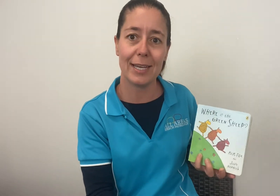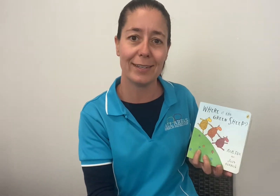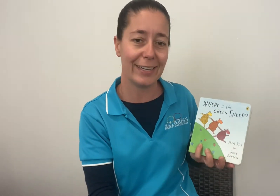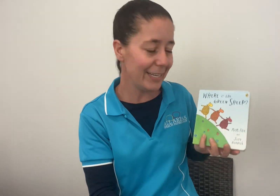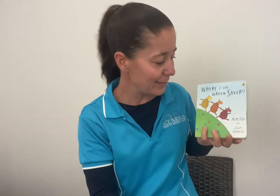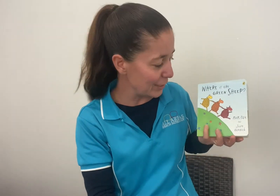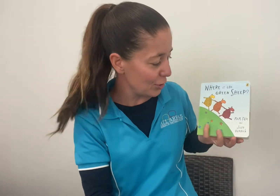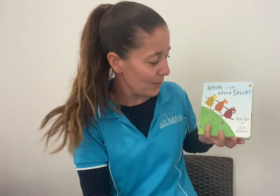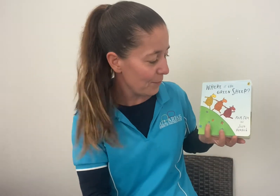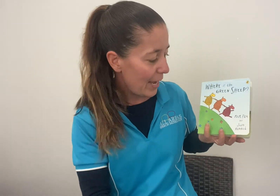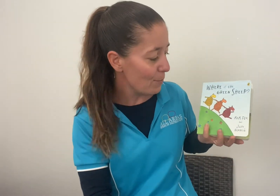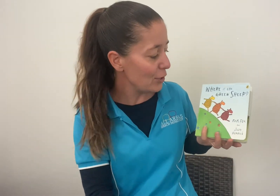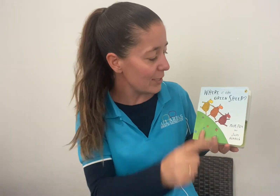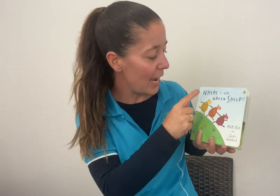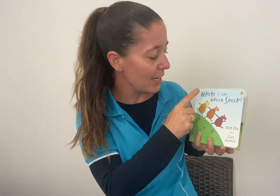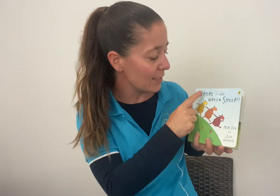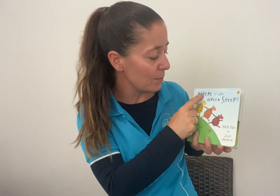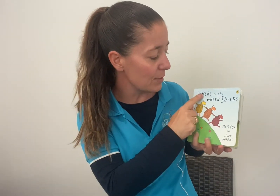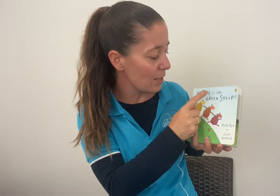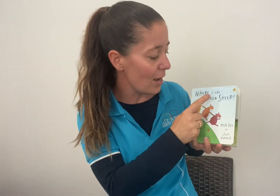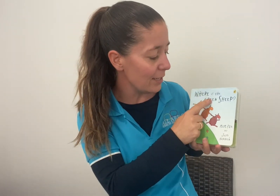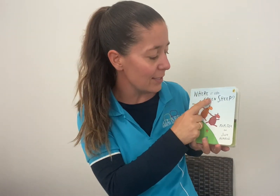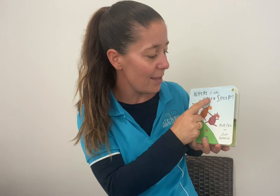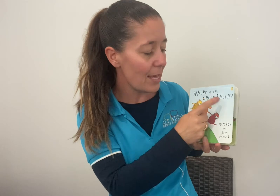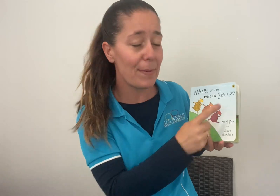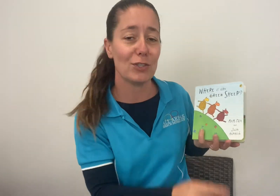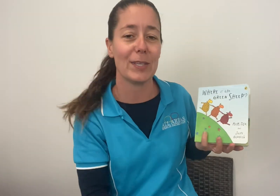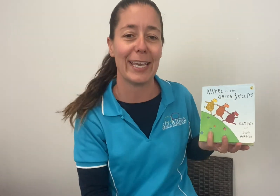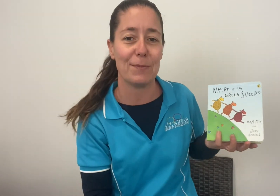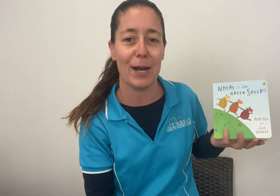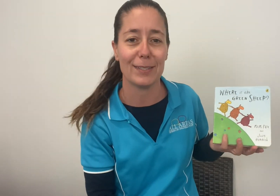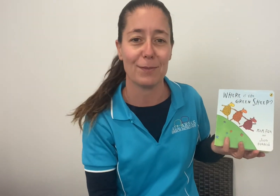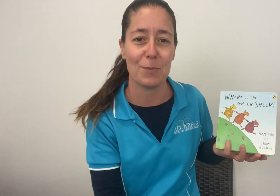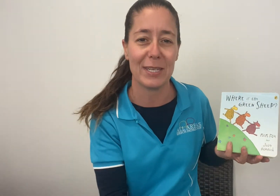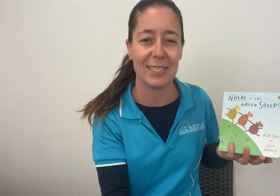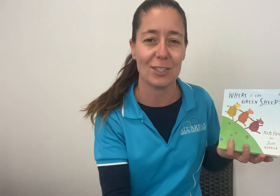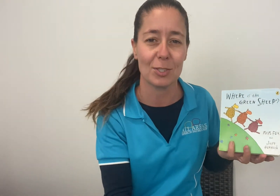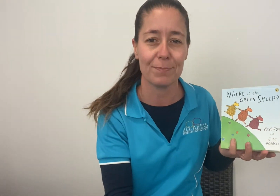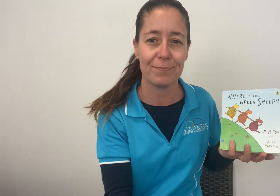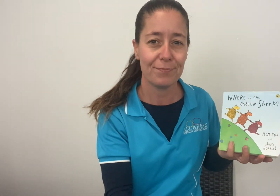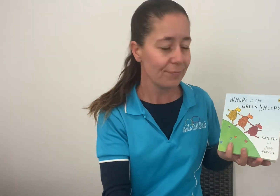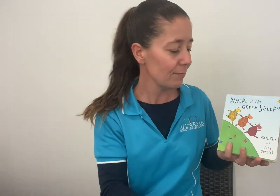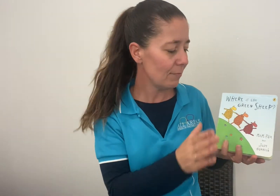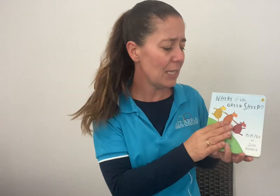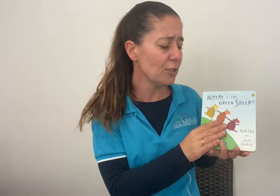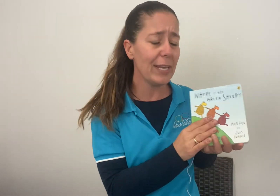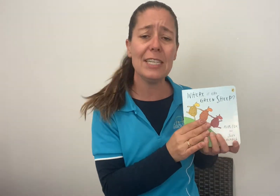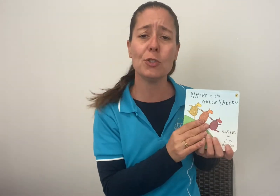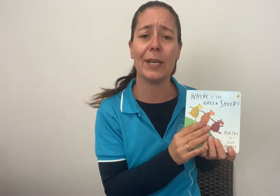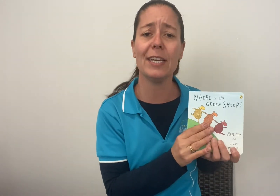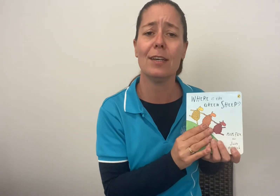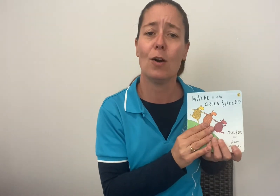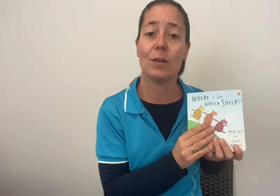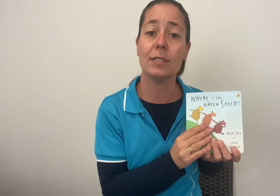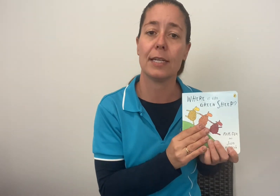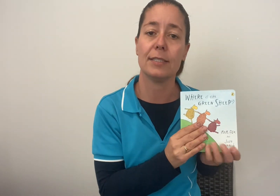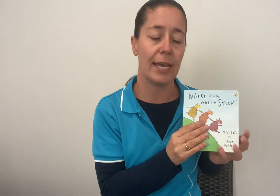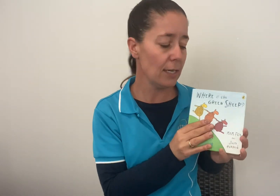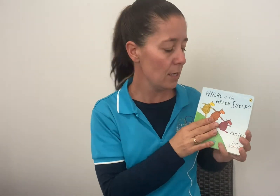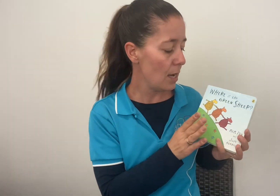in English. And we're just adding some signs that match the key parts of the message. So each week on a Sunday, I